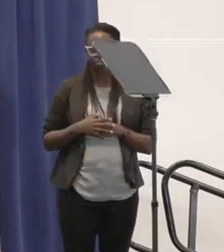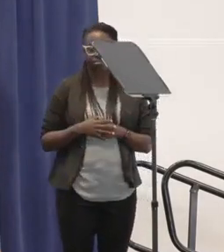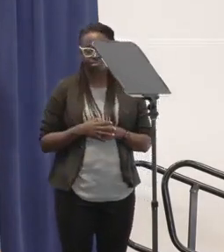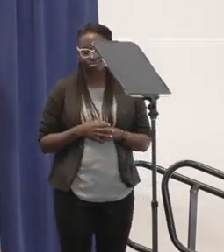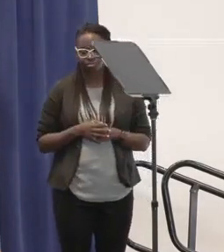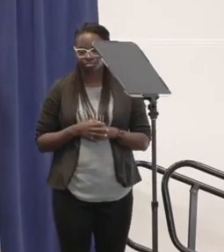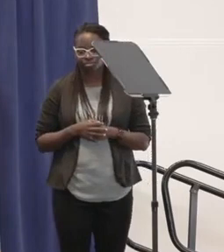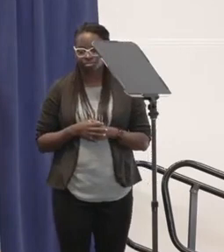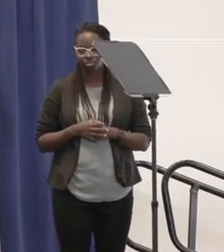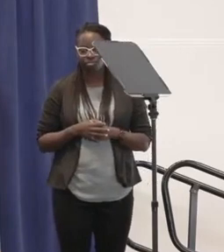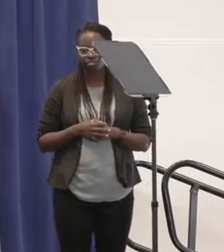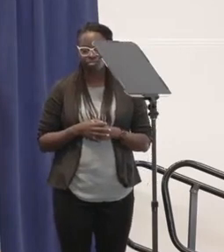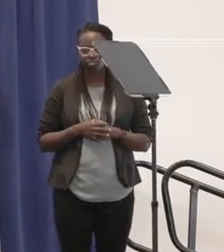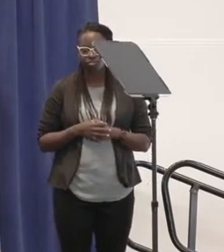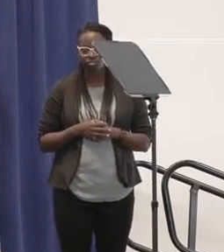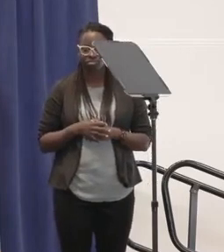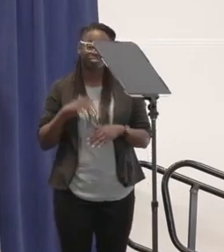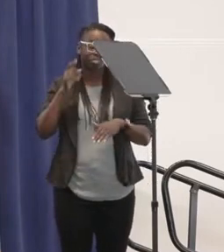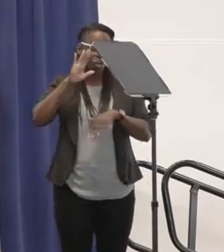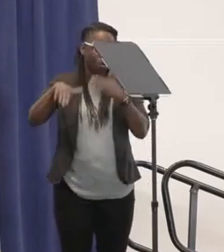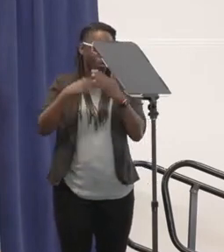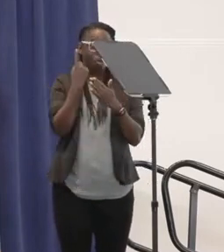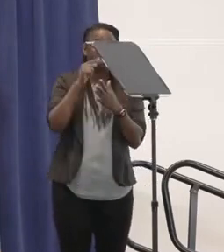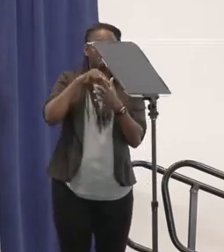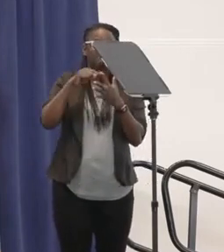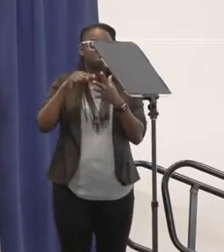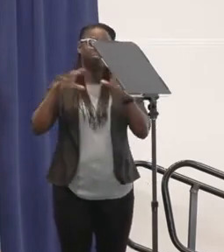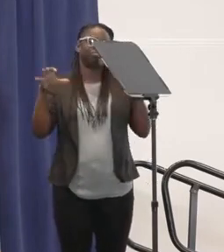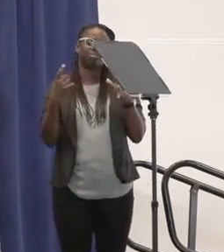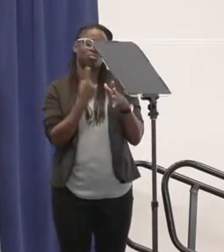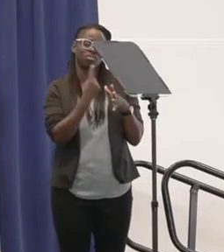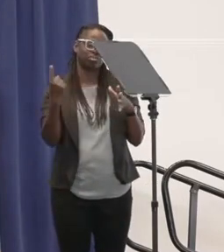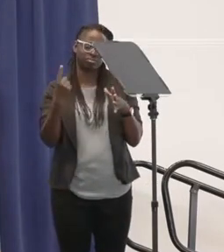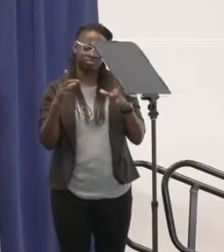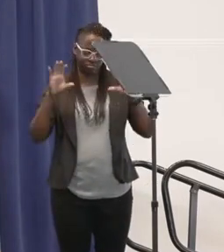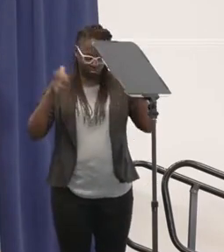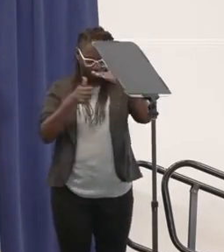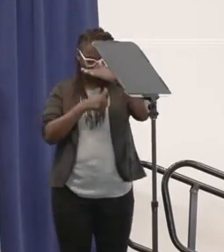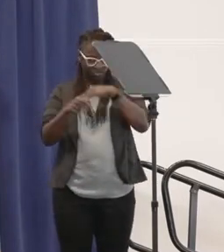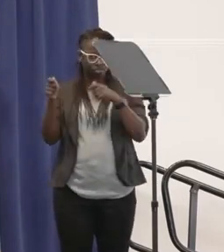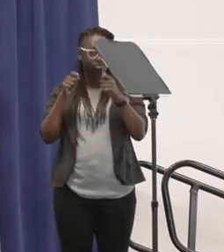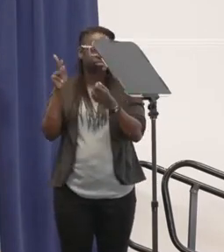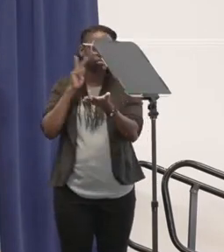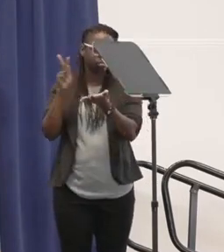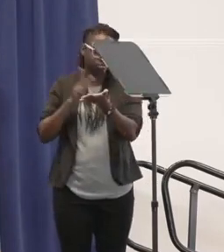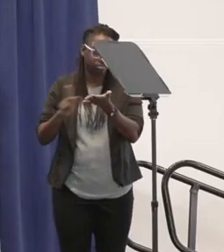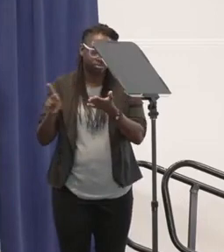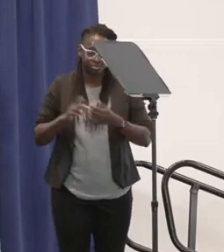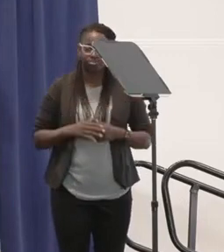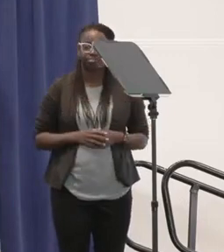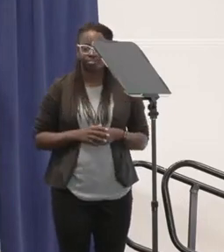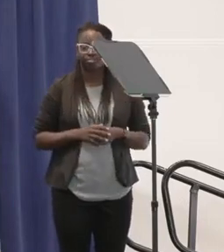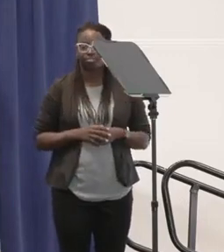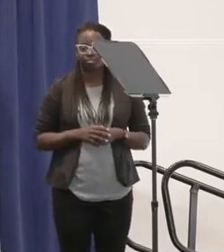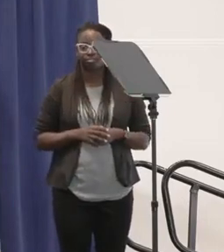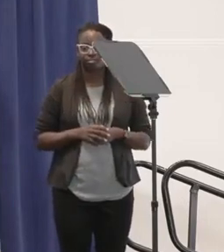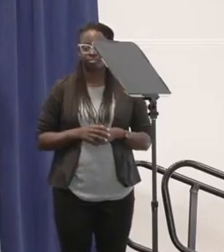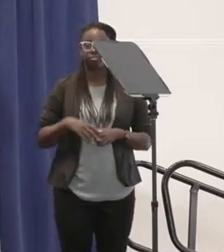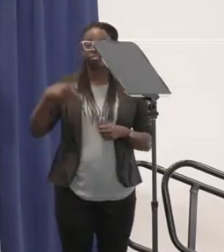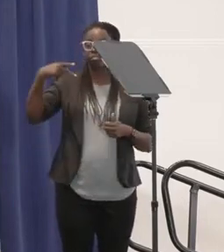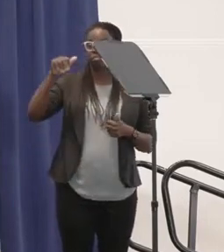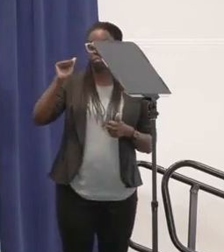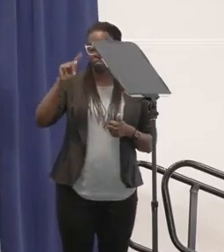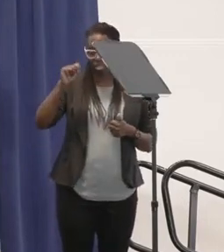We're all one team, but specifically in our administration, we have our Secretary of Education, Pat Tutwiler, our Commissioner of Higher